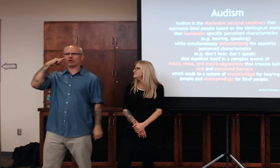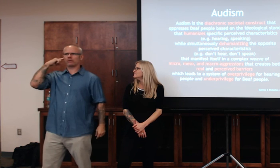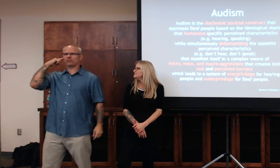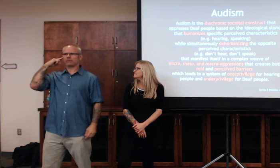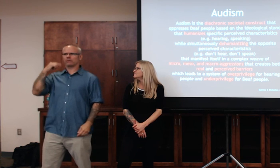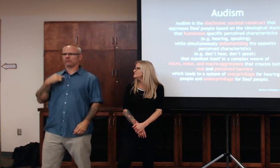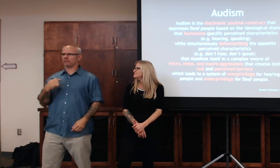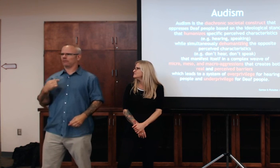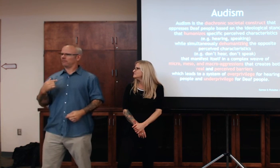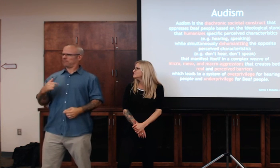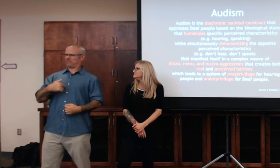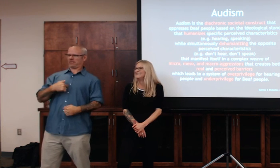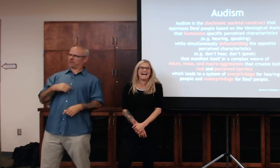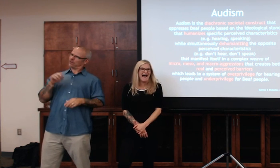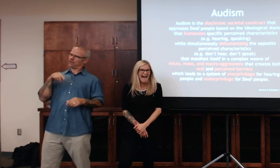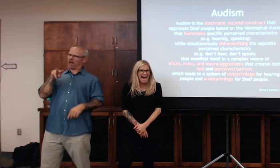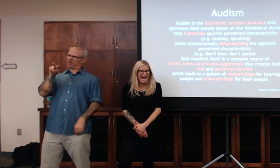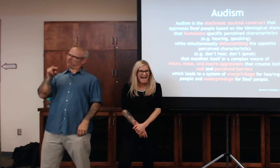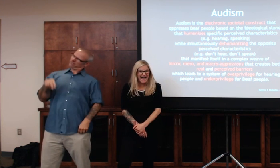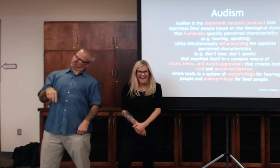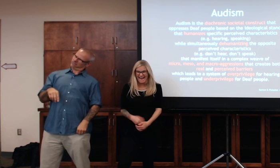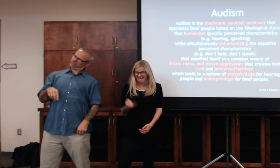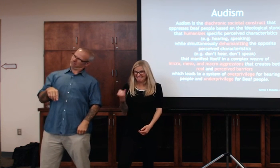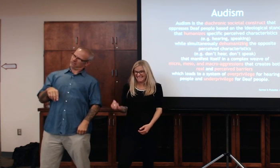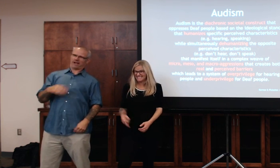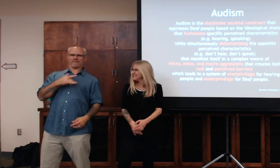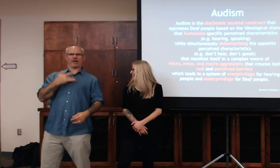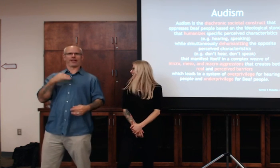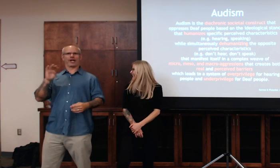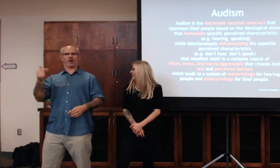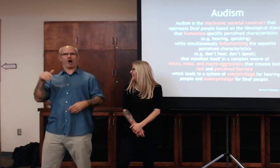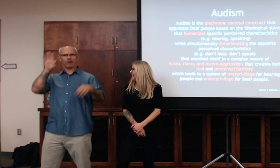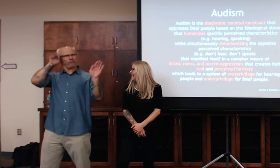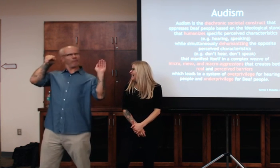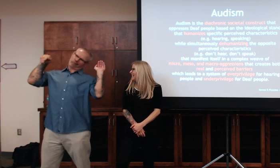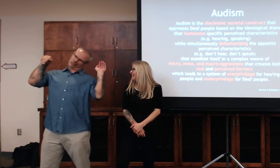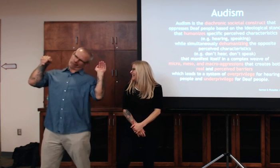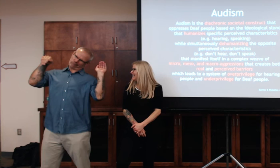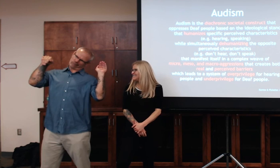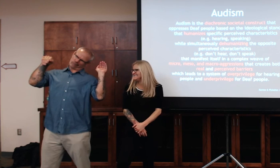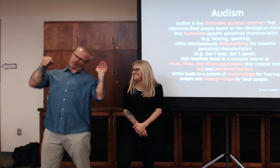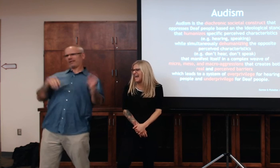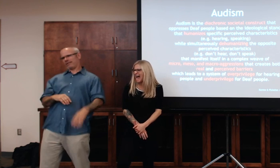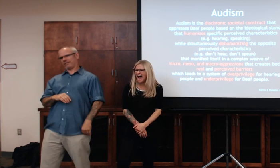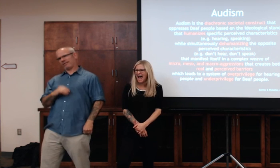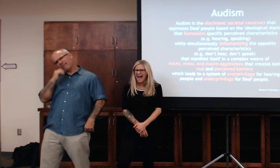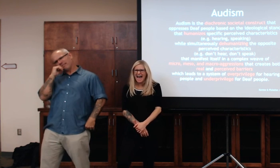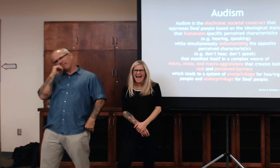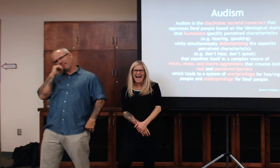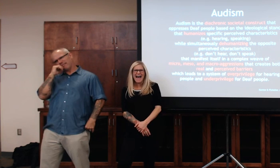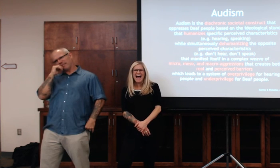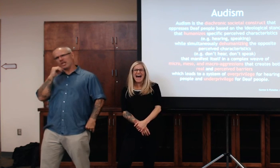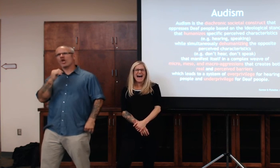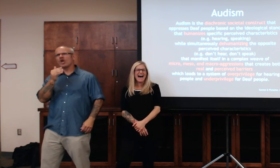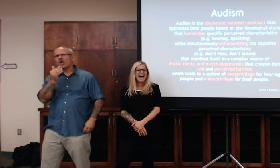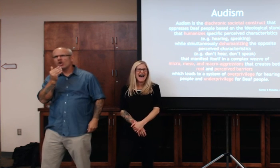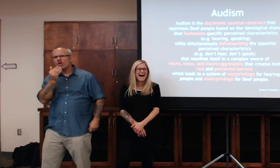ear. And I thought, just imagine that. I felt like a dog, one ear up, one ear very much down. And I said,